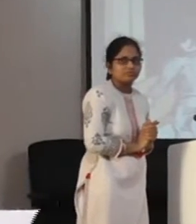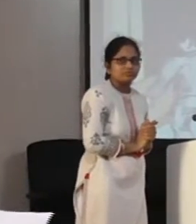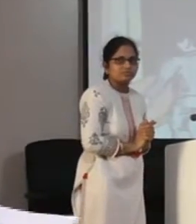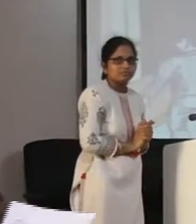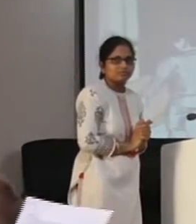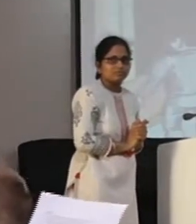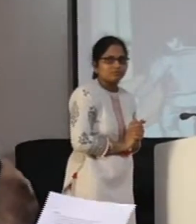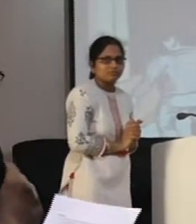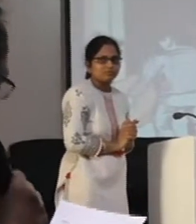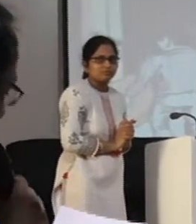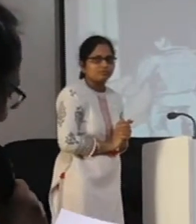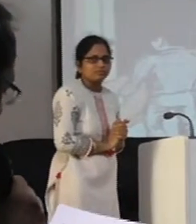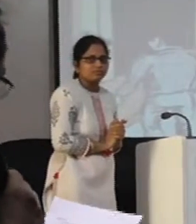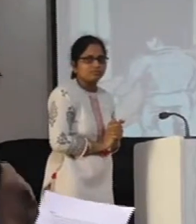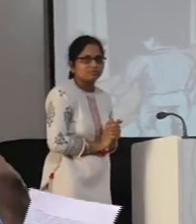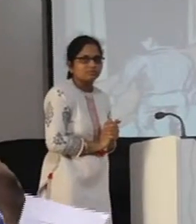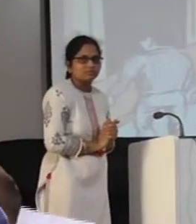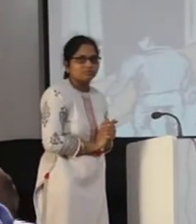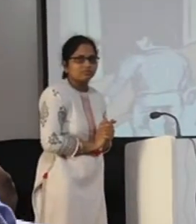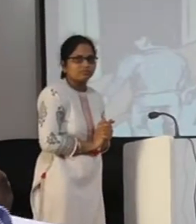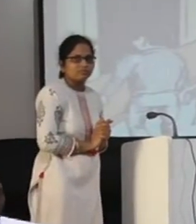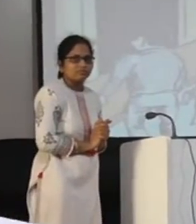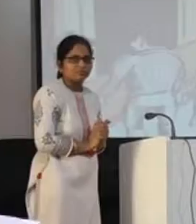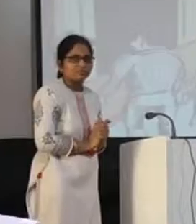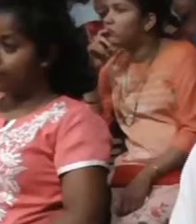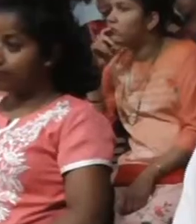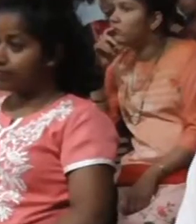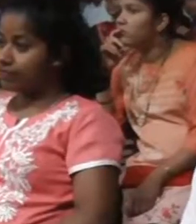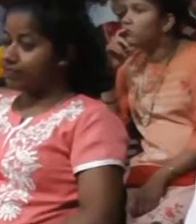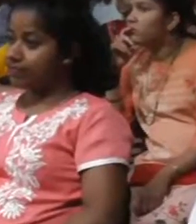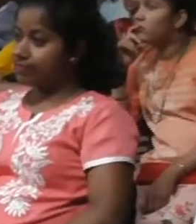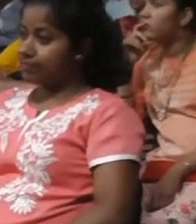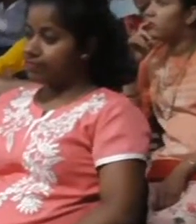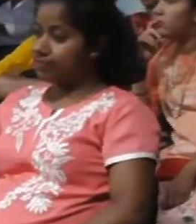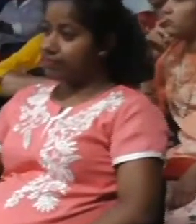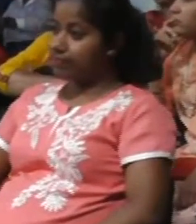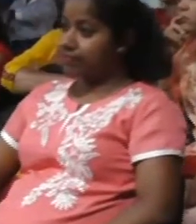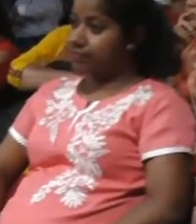The security who is there may not be aware of